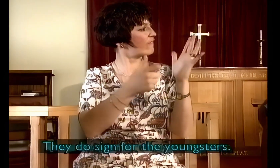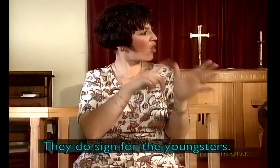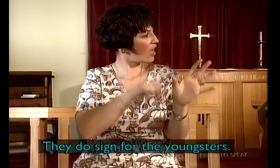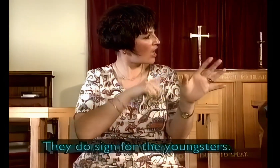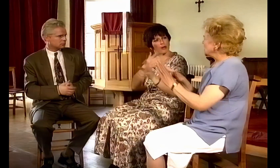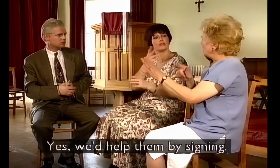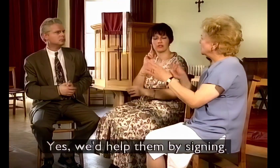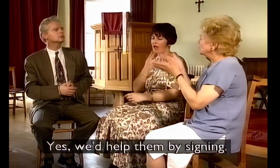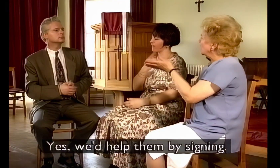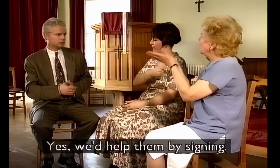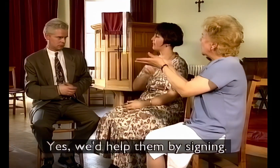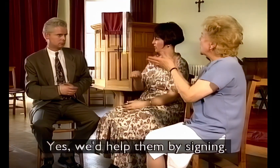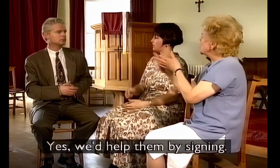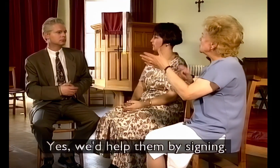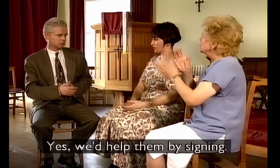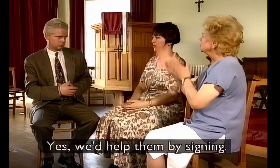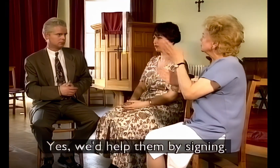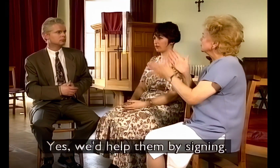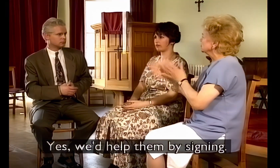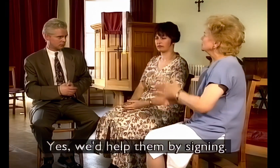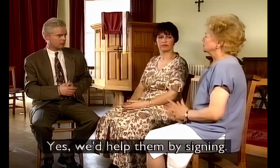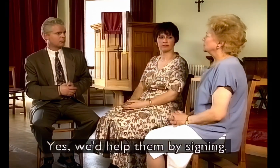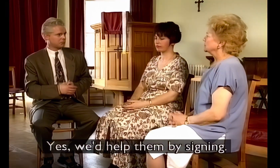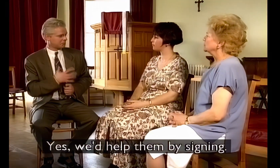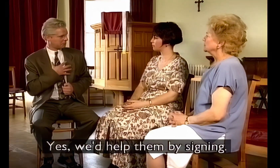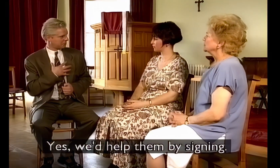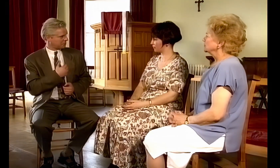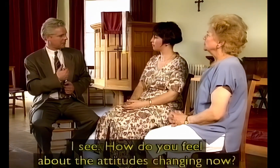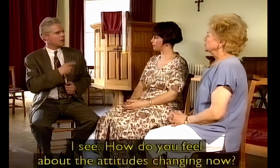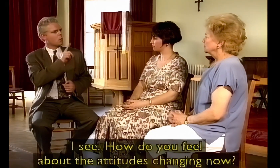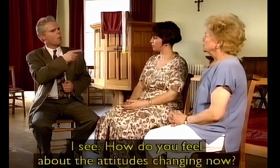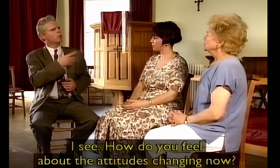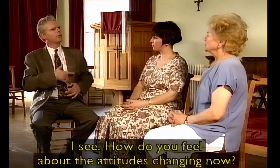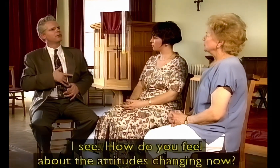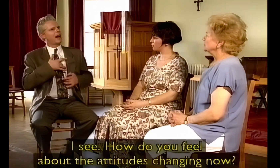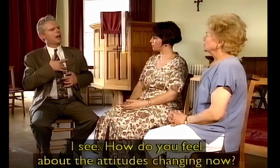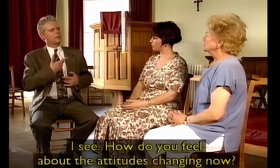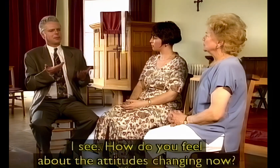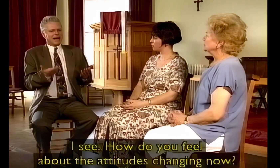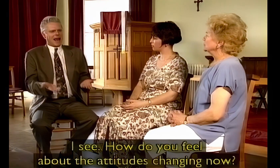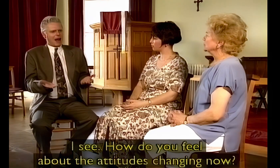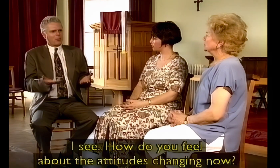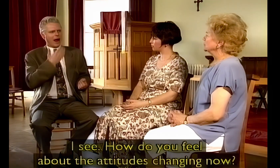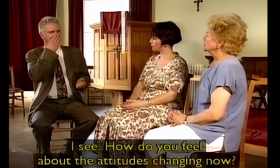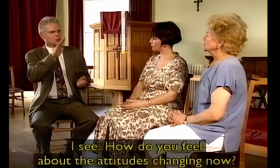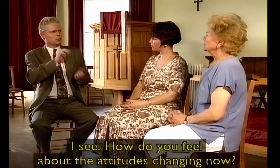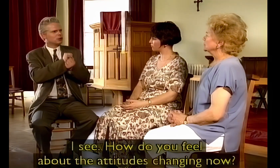for the youngsters, really. Yes, we'd help them by signing. I see. So how do you feel about